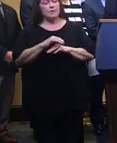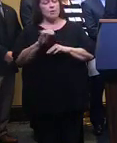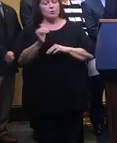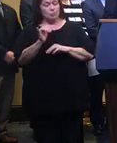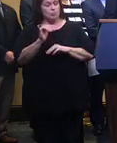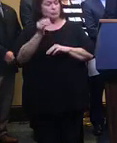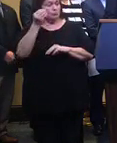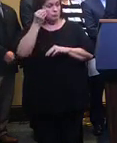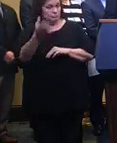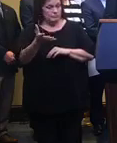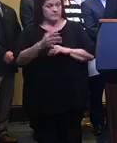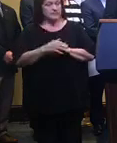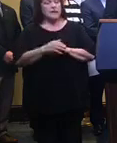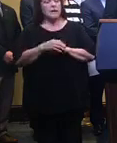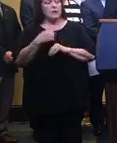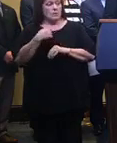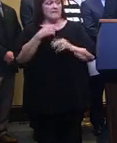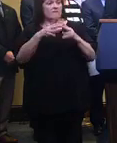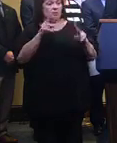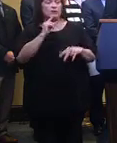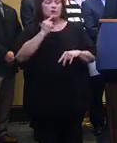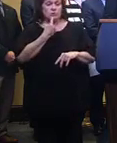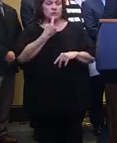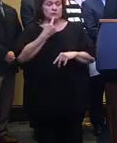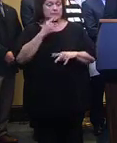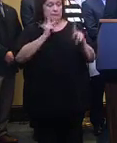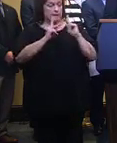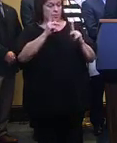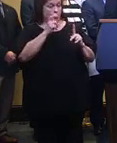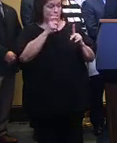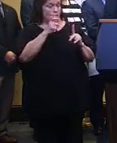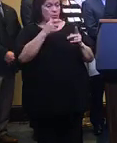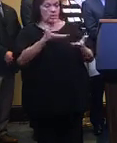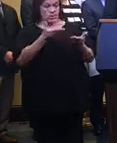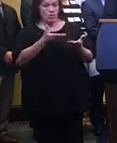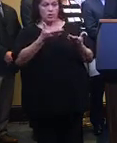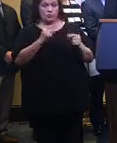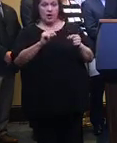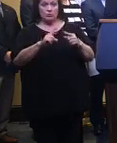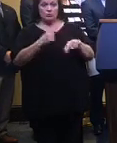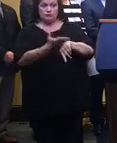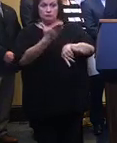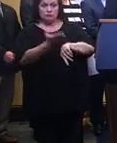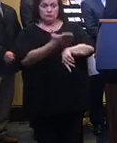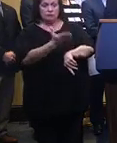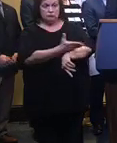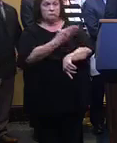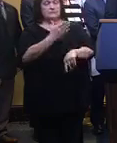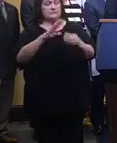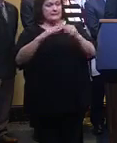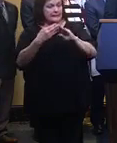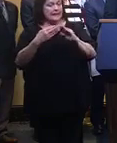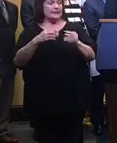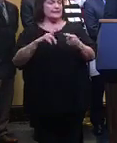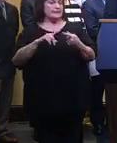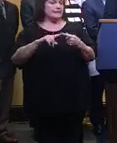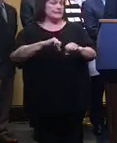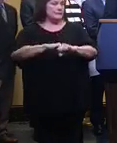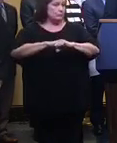reassure everyone that we're taking this incredibly seriously. The folks in the infrastructure components of the city's protection and